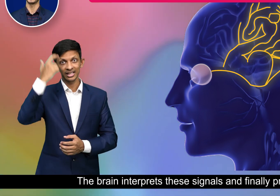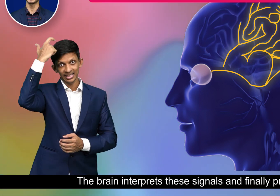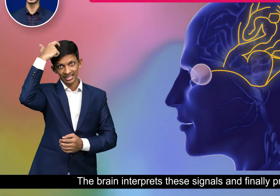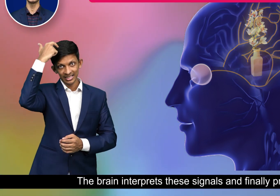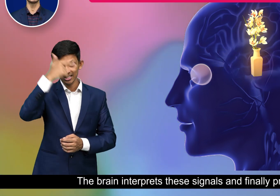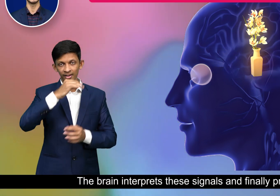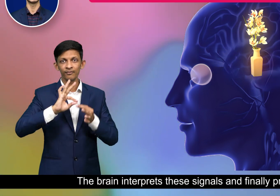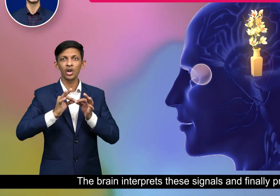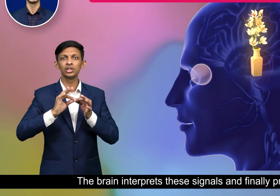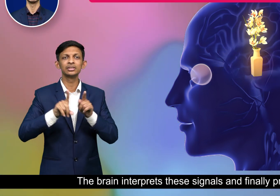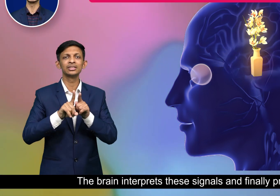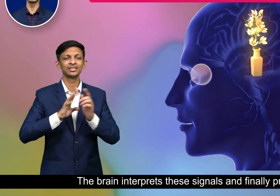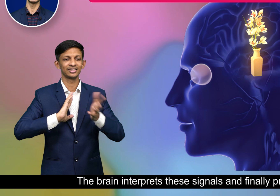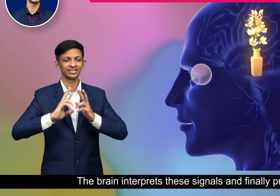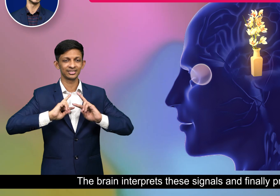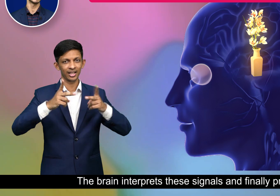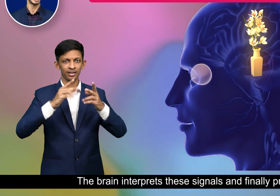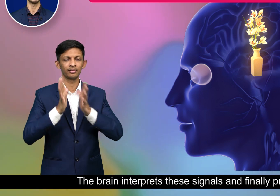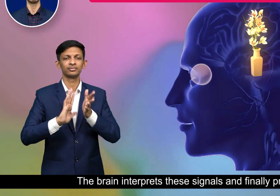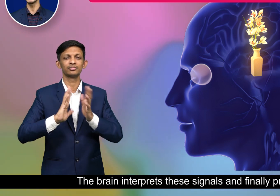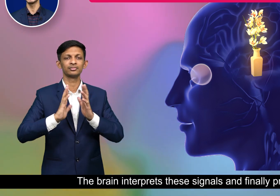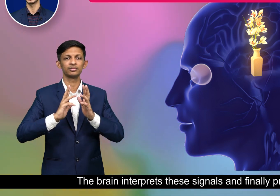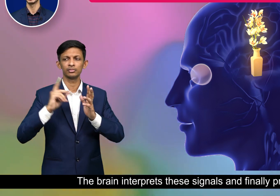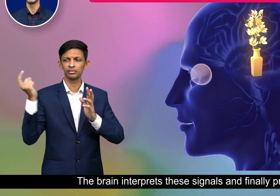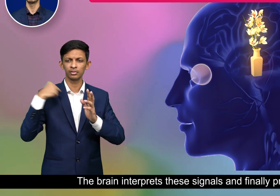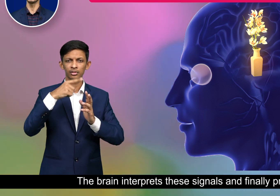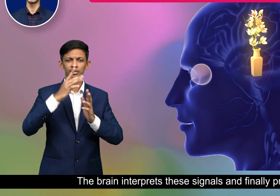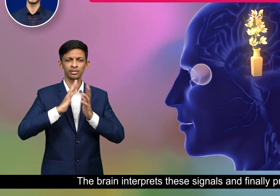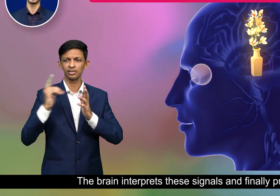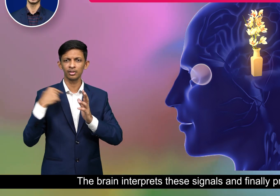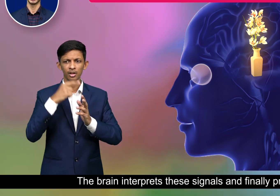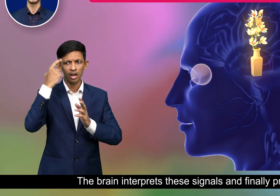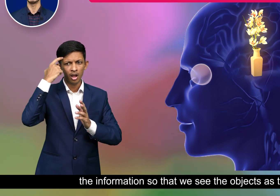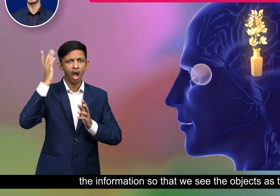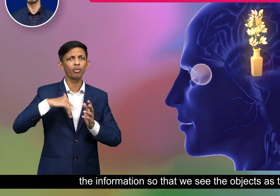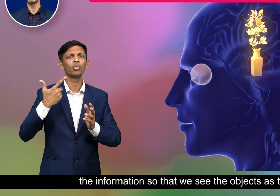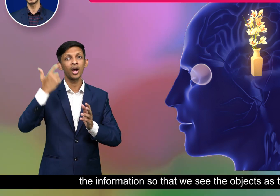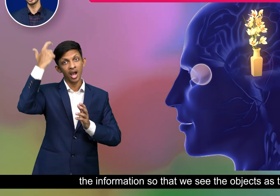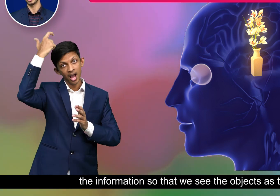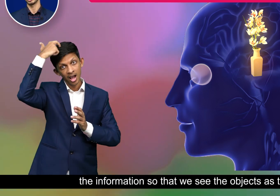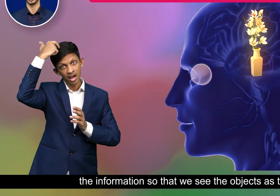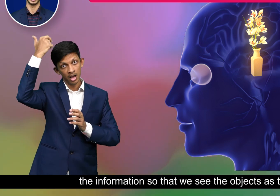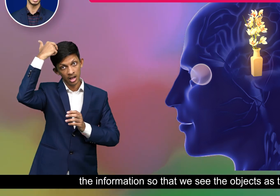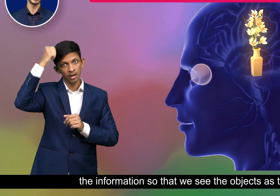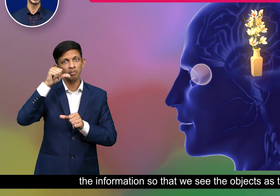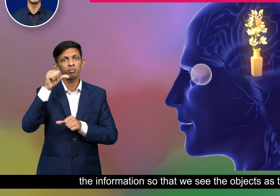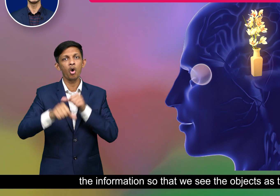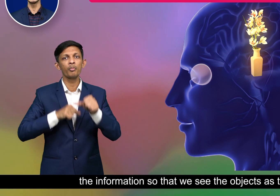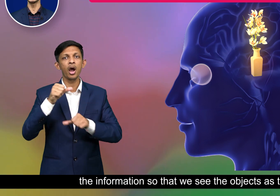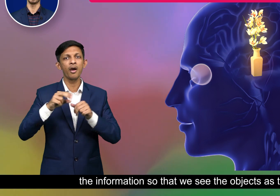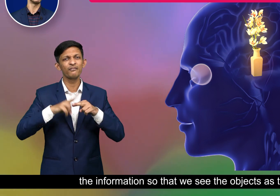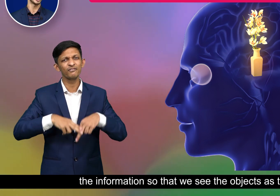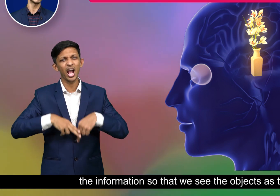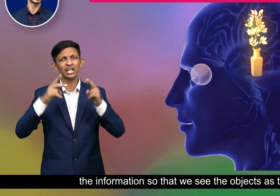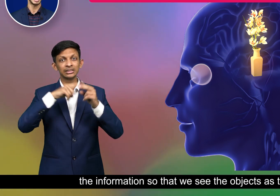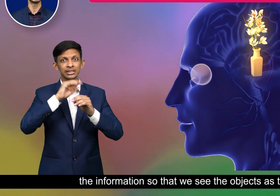The brain interprets these signals and finally processes the information so that we see